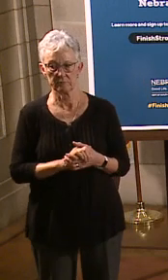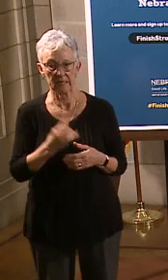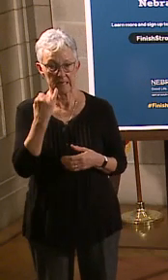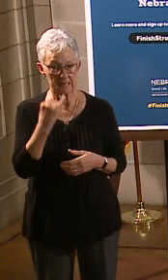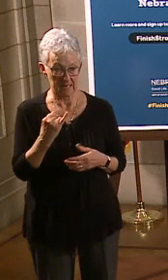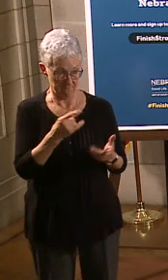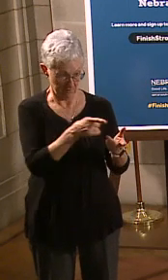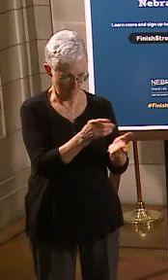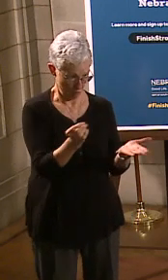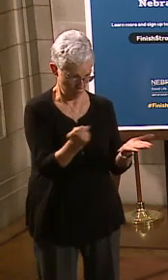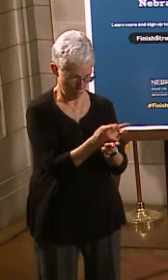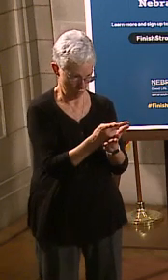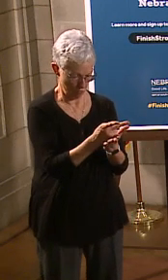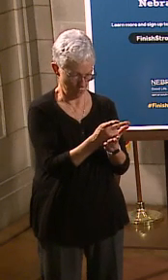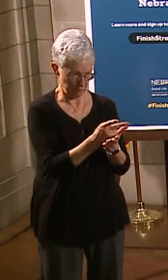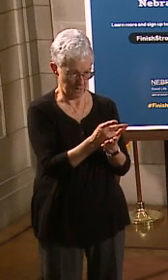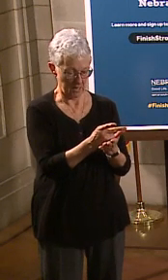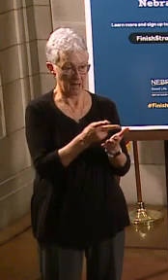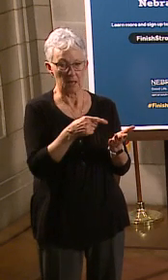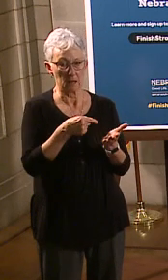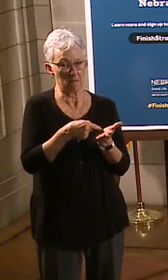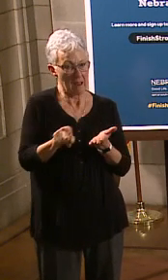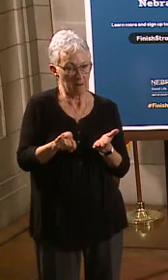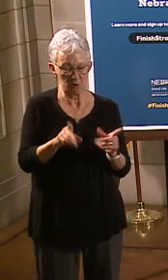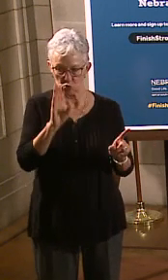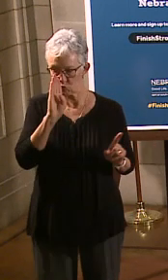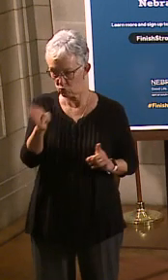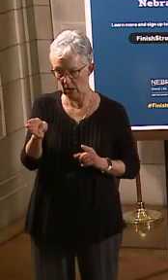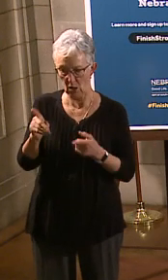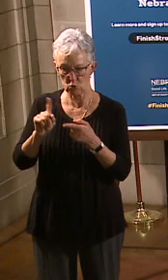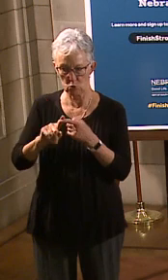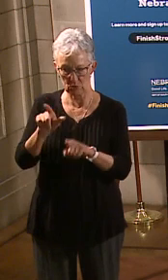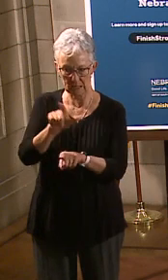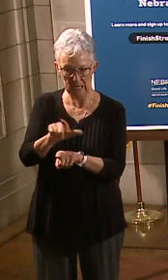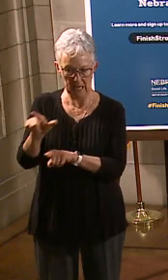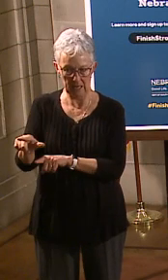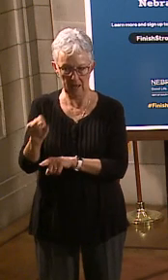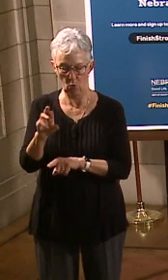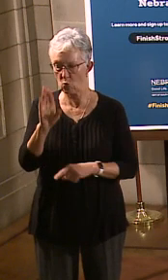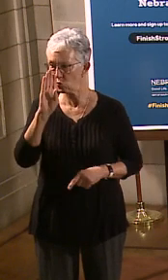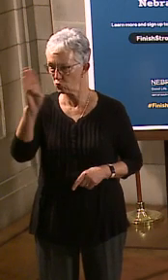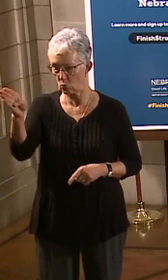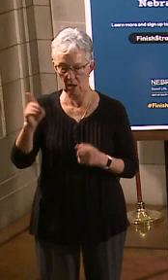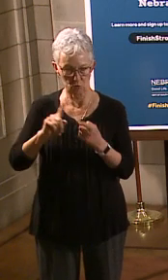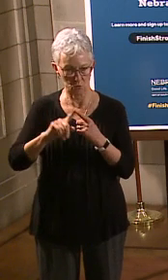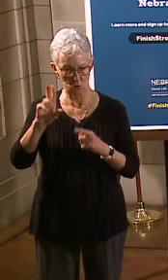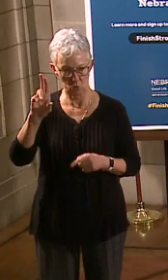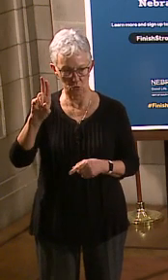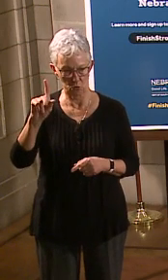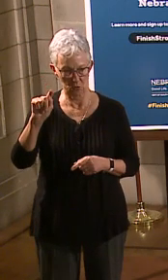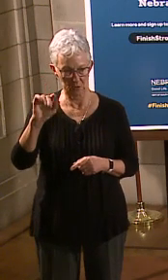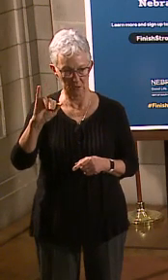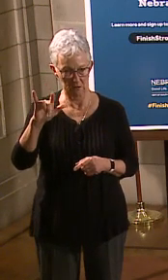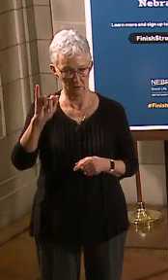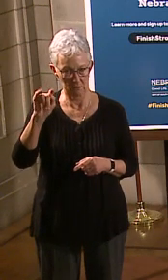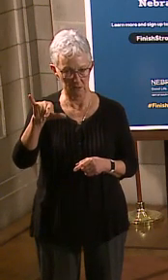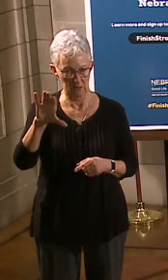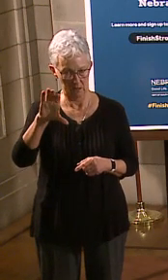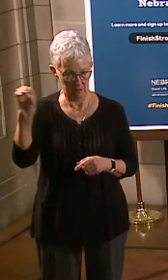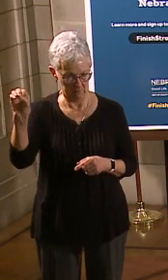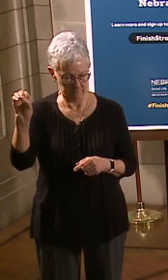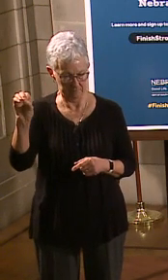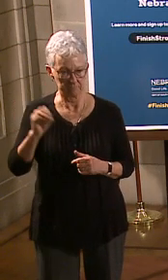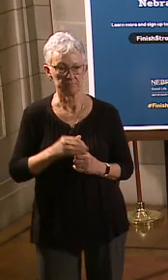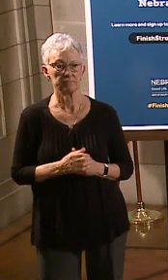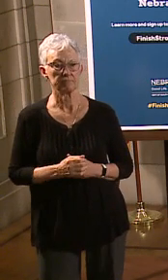payment will be made directly to the landlord or to the utility. The third-party representatives who are out there are who may be